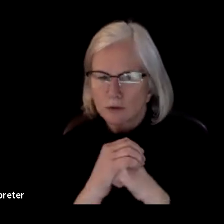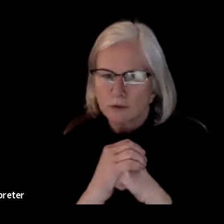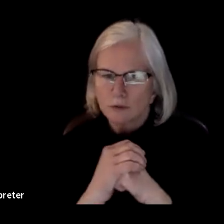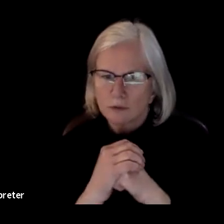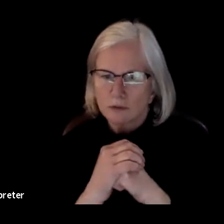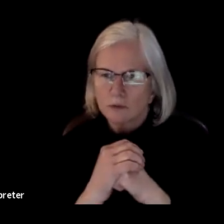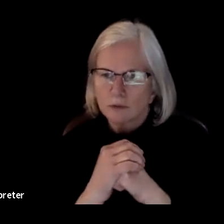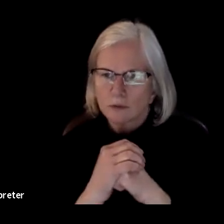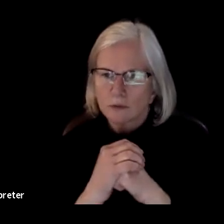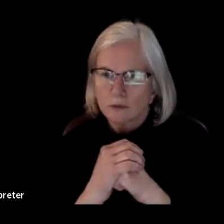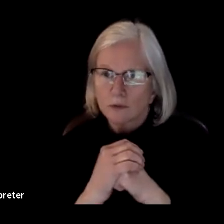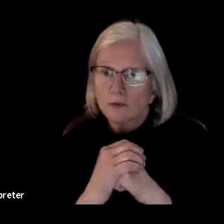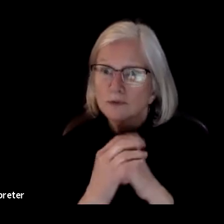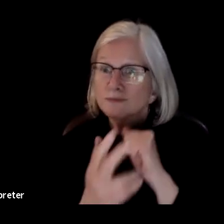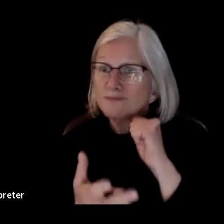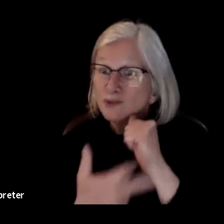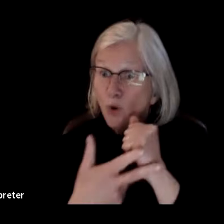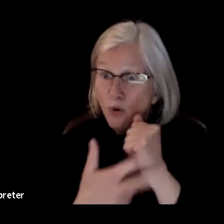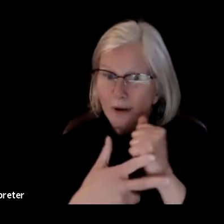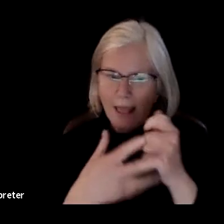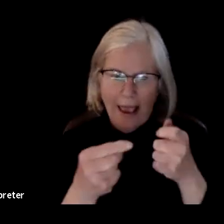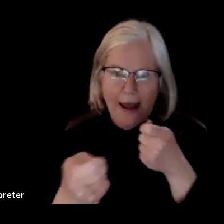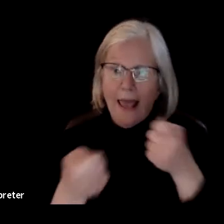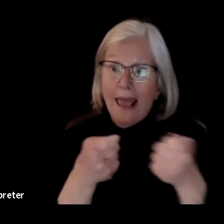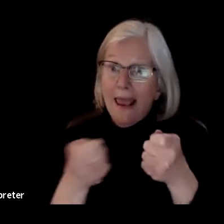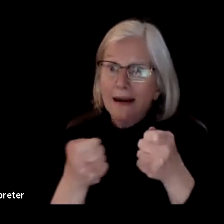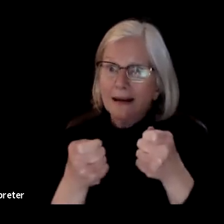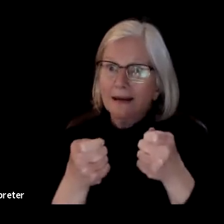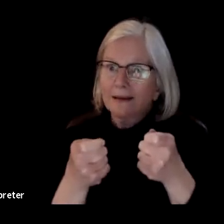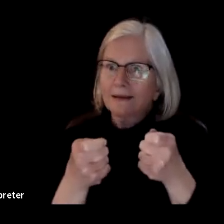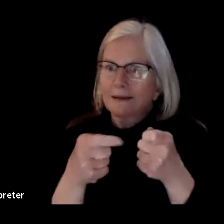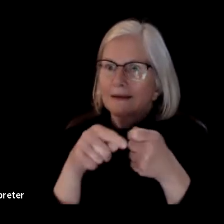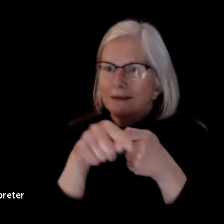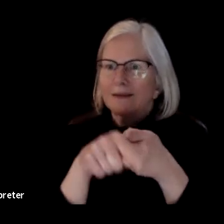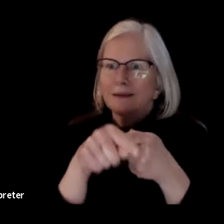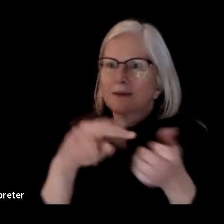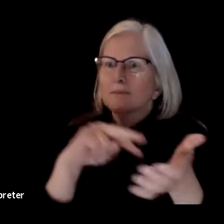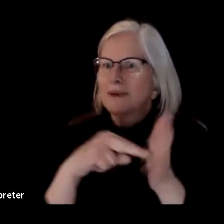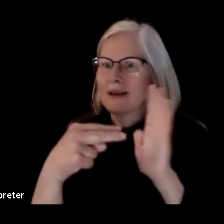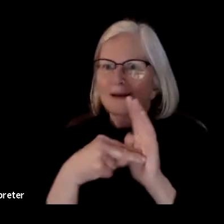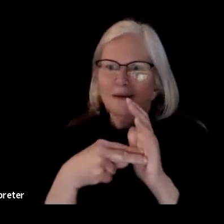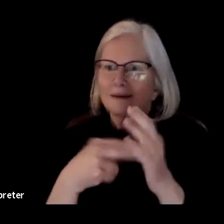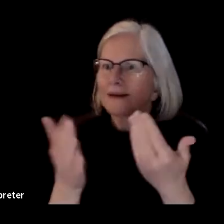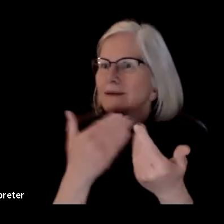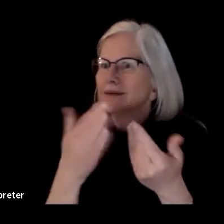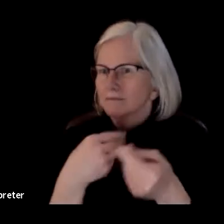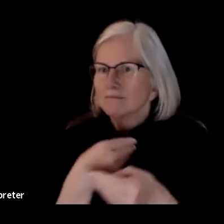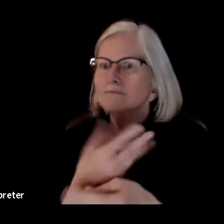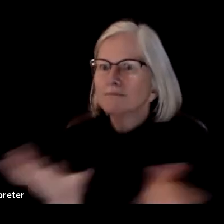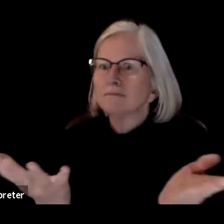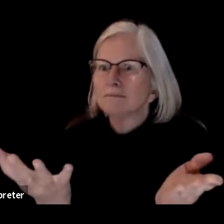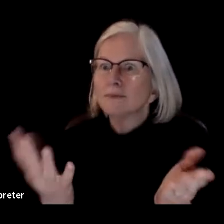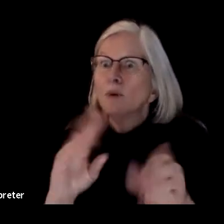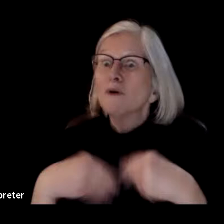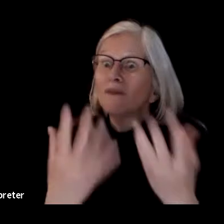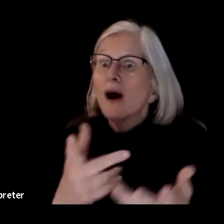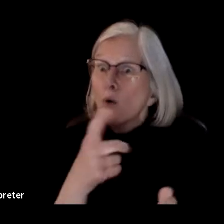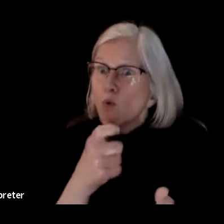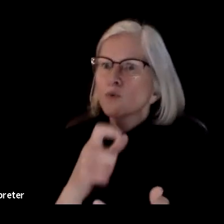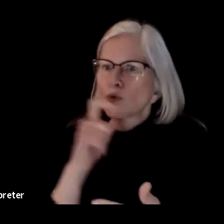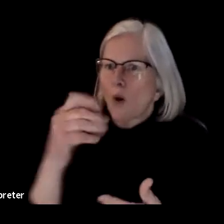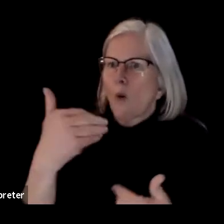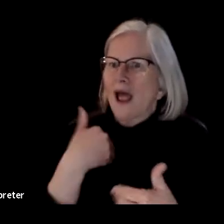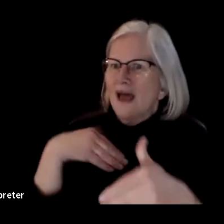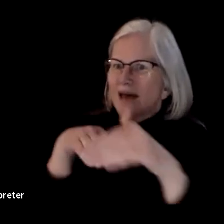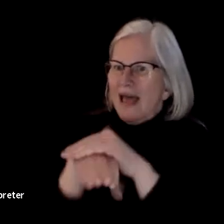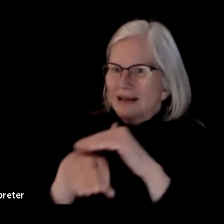handling means that, it can be distributed widely for providers that don't have access to the the very